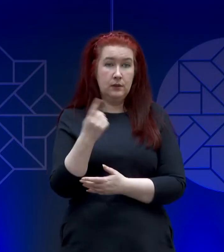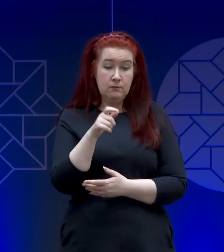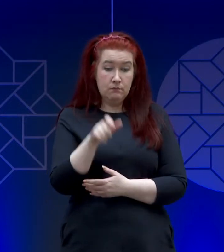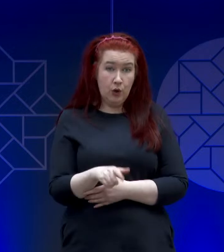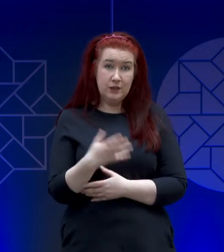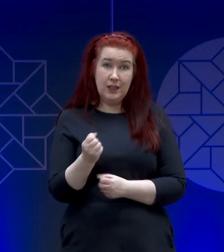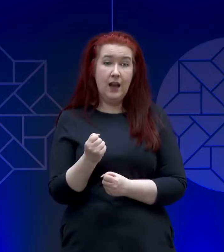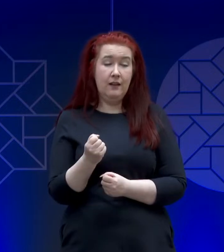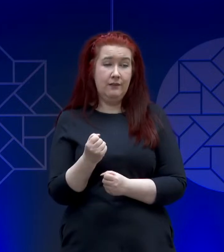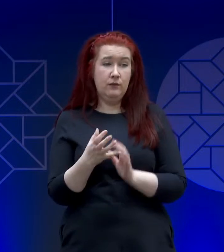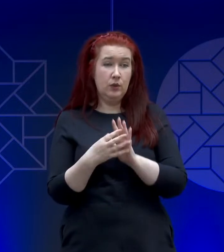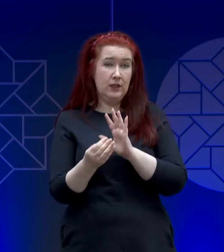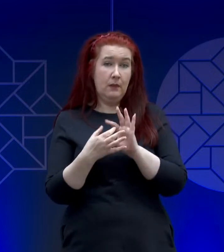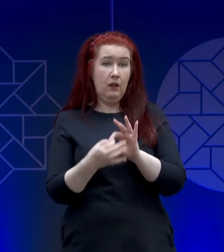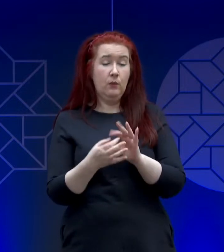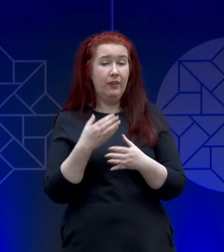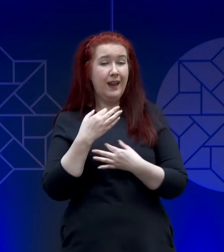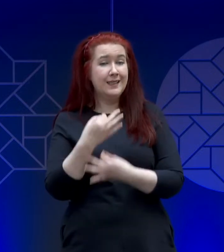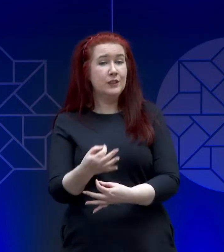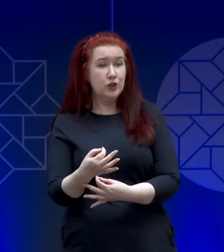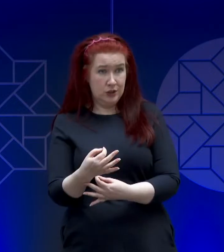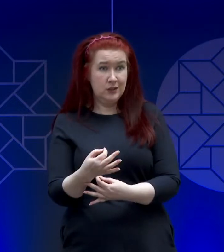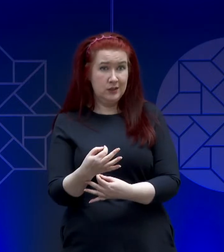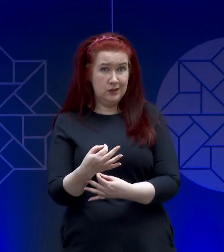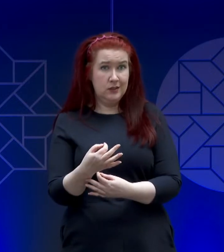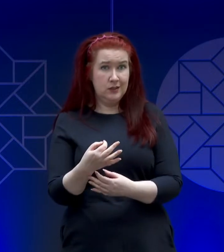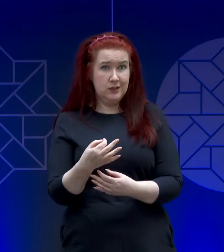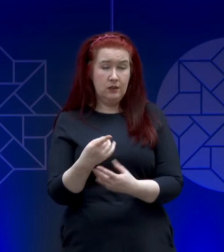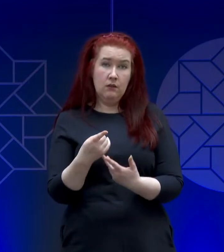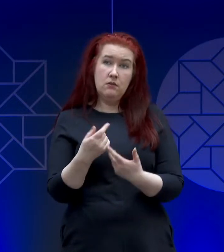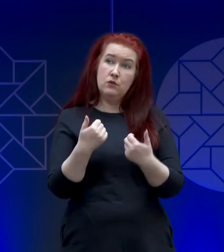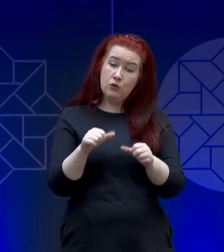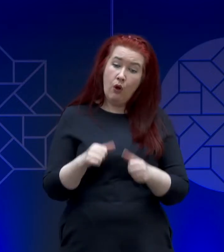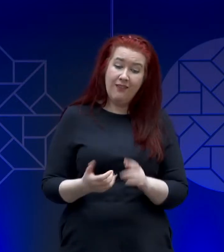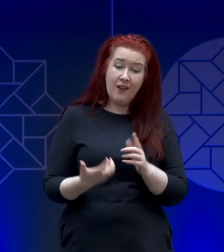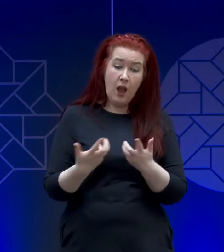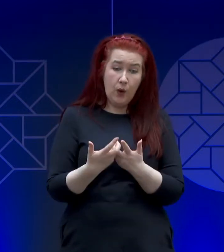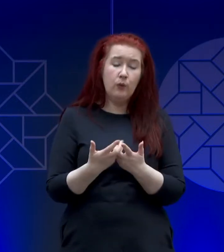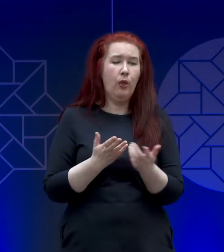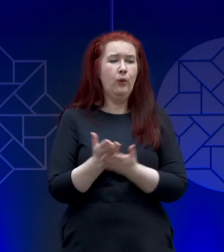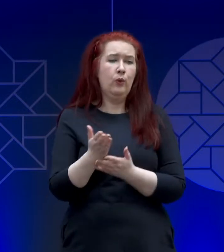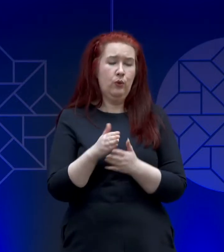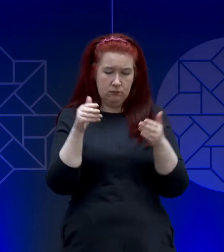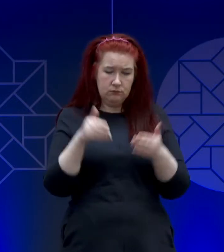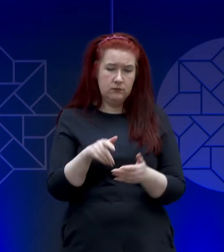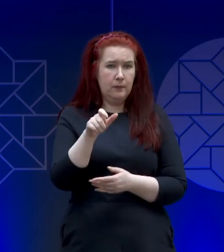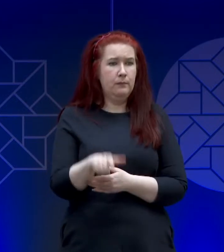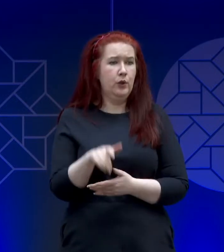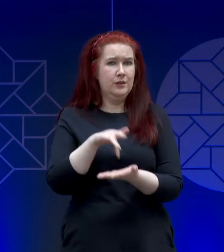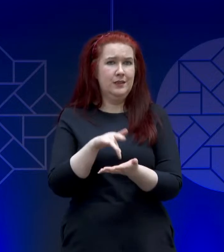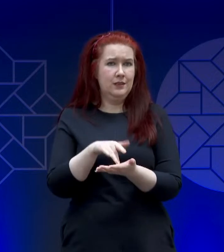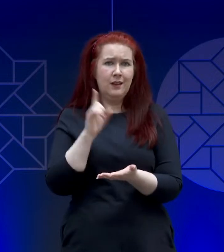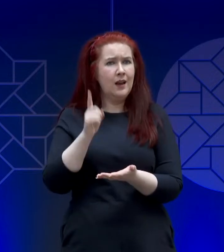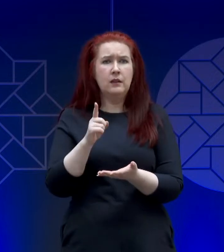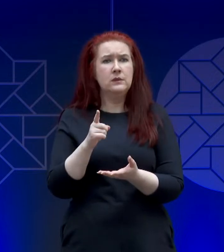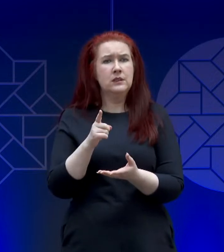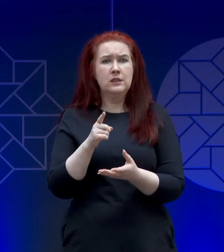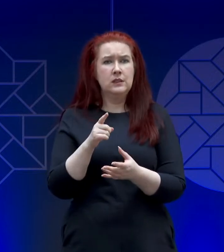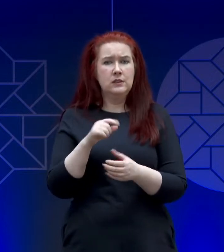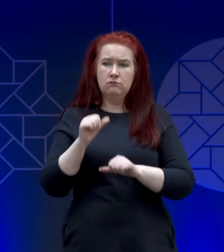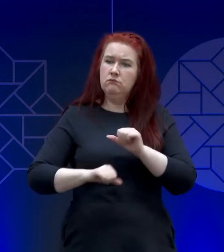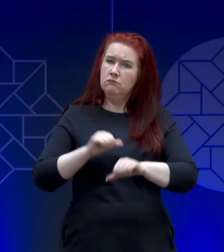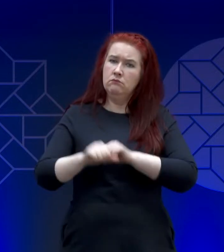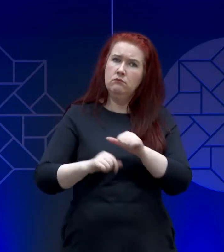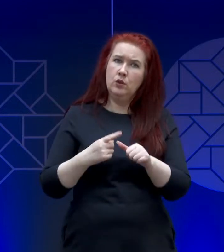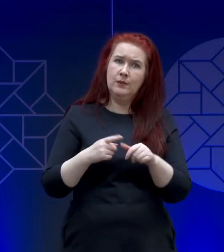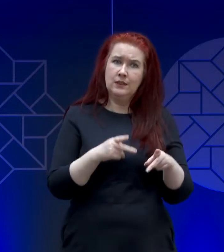around addiction, for example, needs a person-centred solution. It can't be a transactional solution that we can